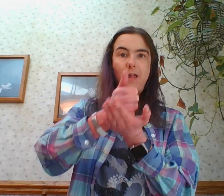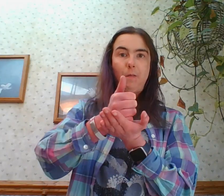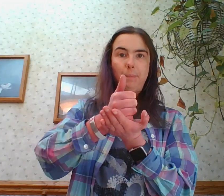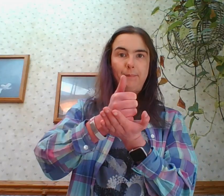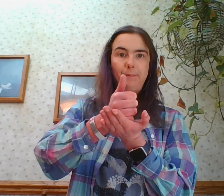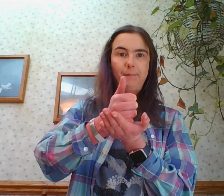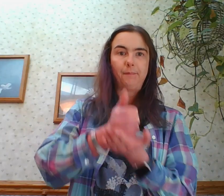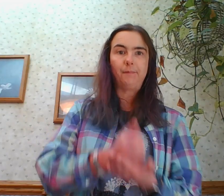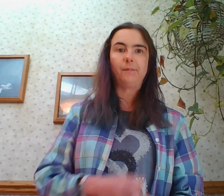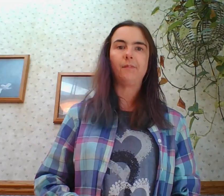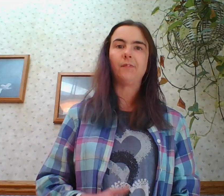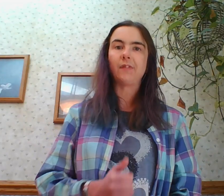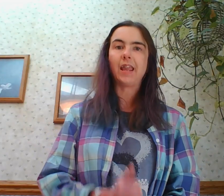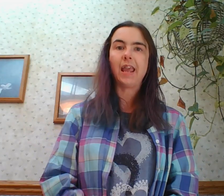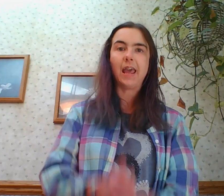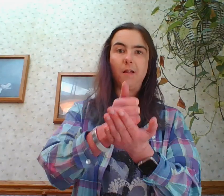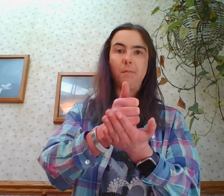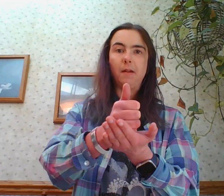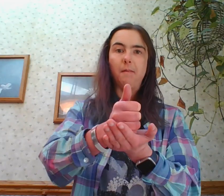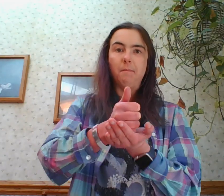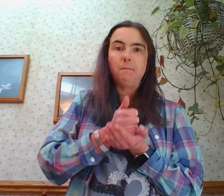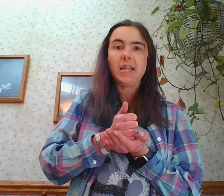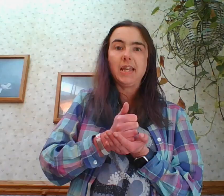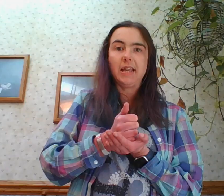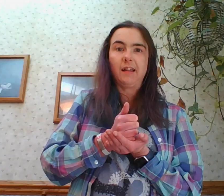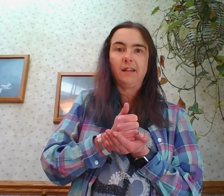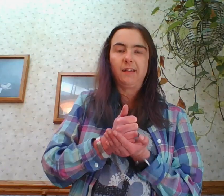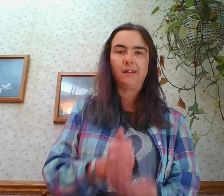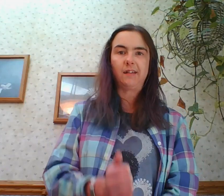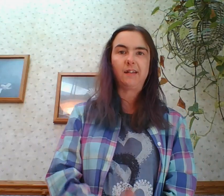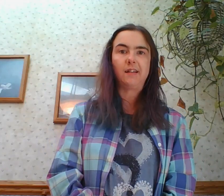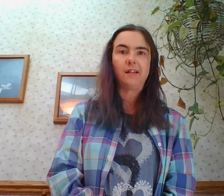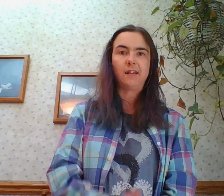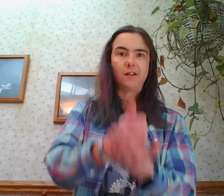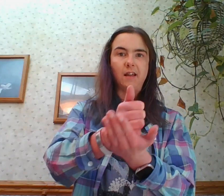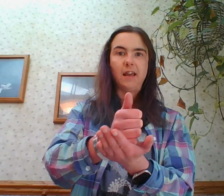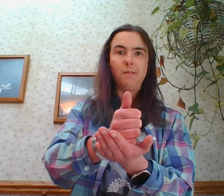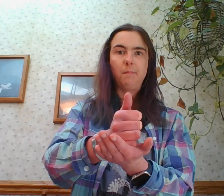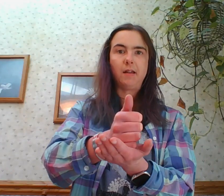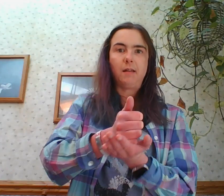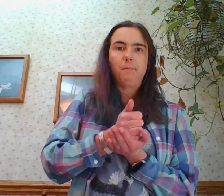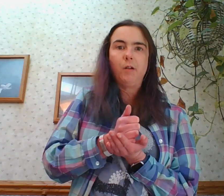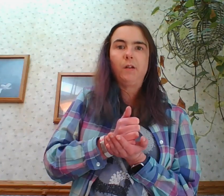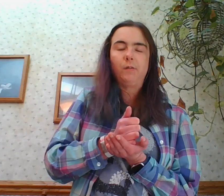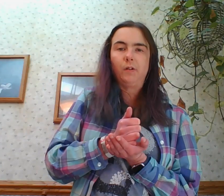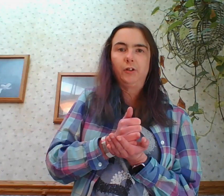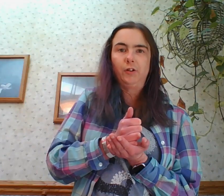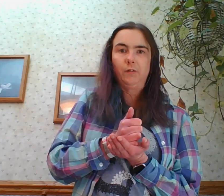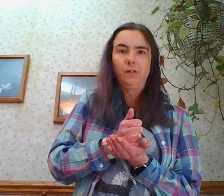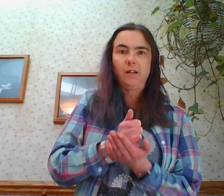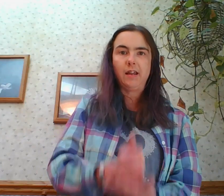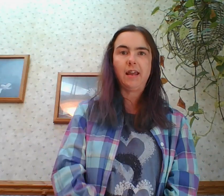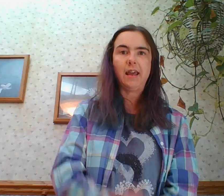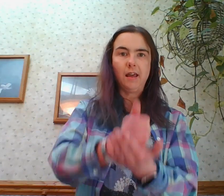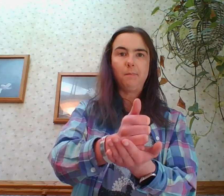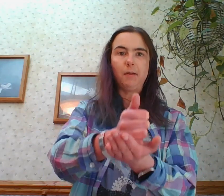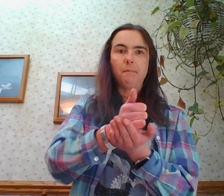Help. Help me. Help and pull it towards you. Help